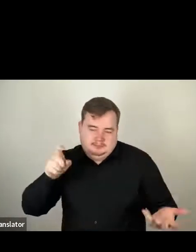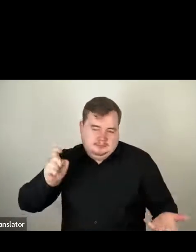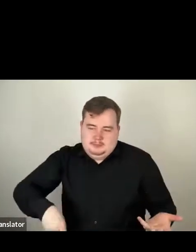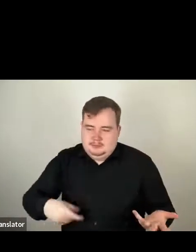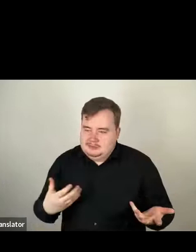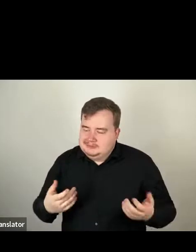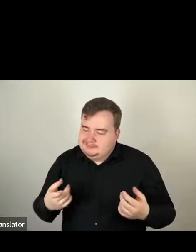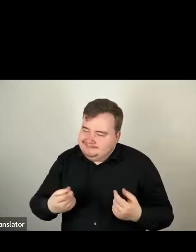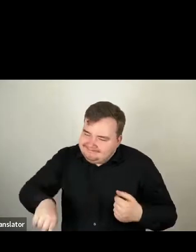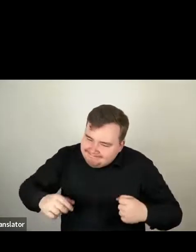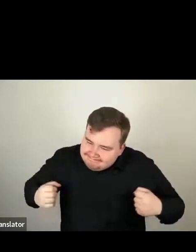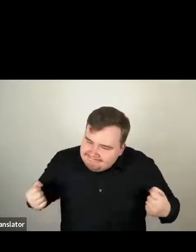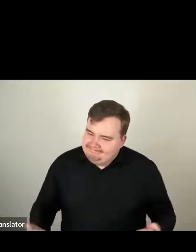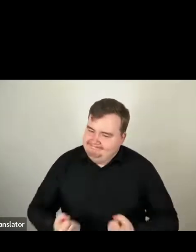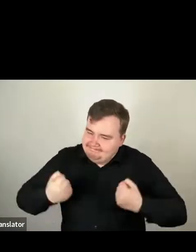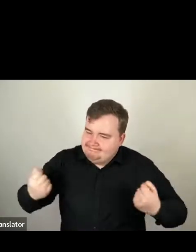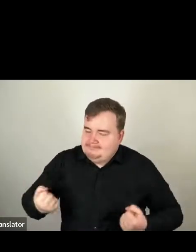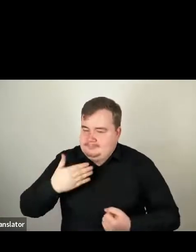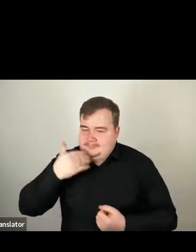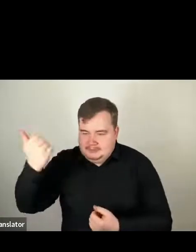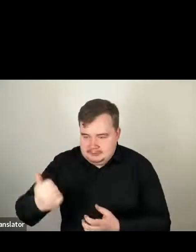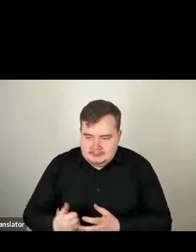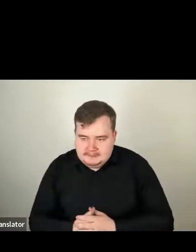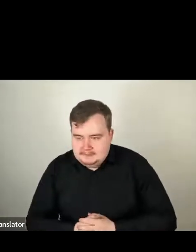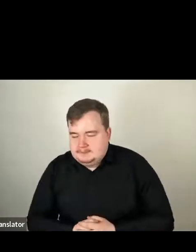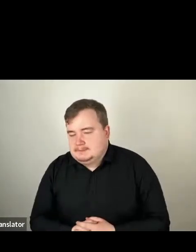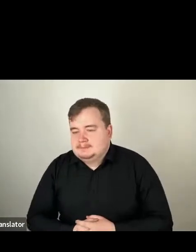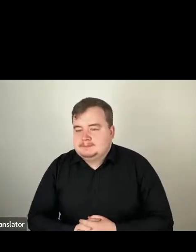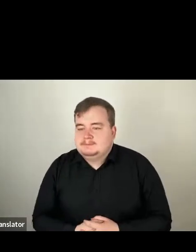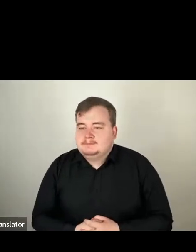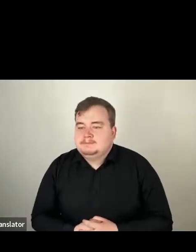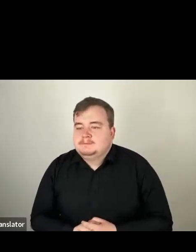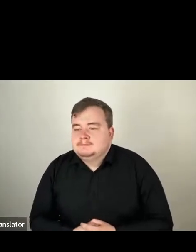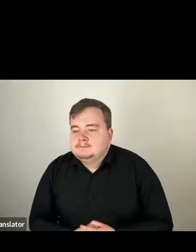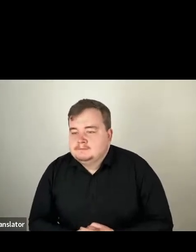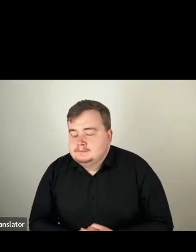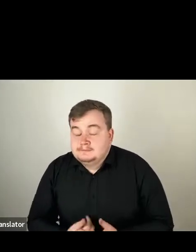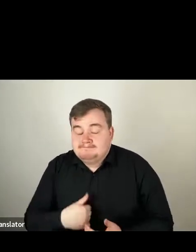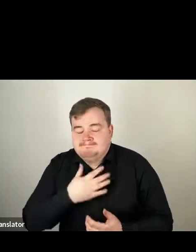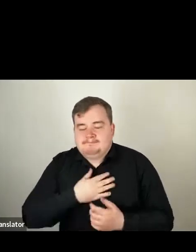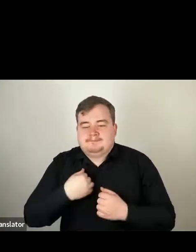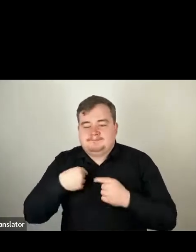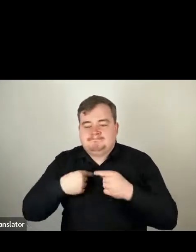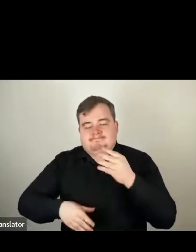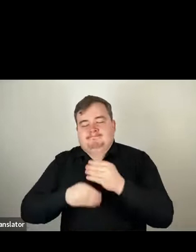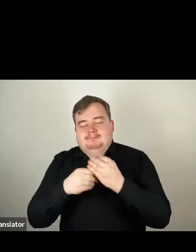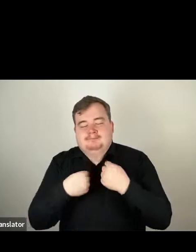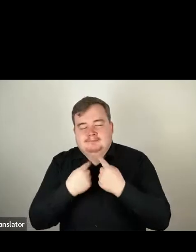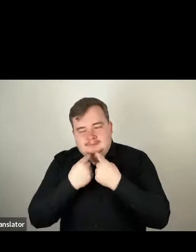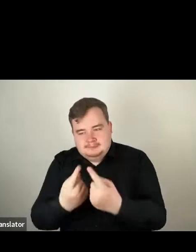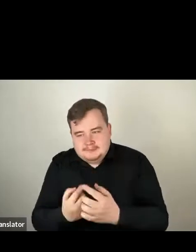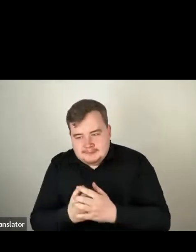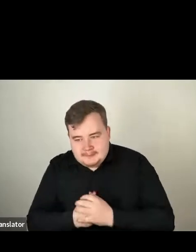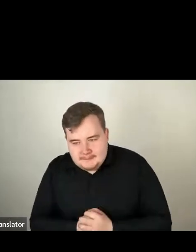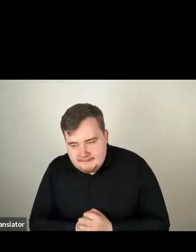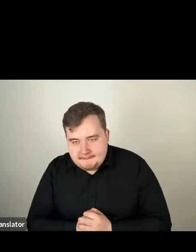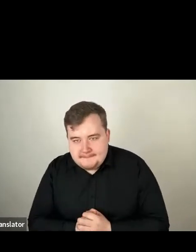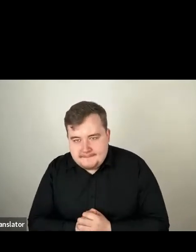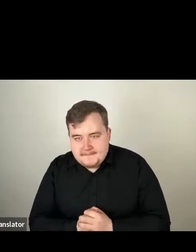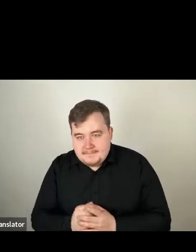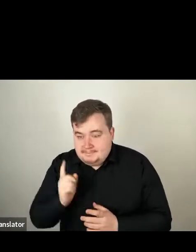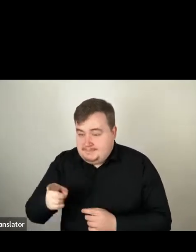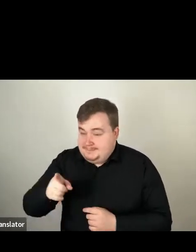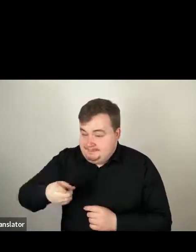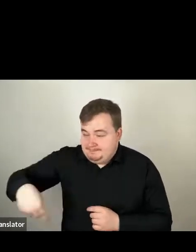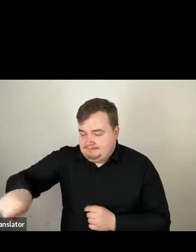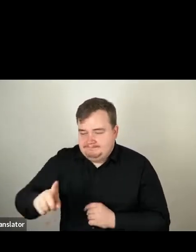But I would like to continue here to also say, on one hand, we should strive to find the ways to transform our